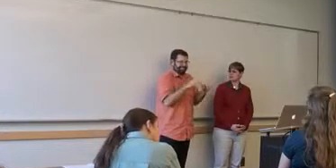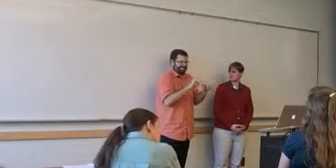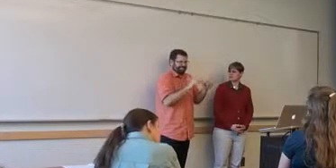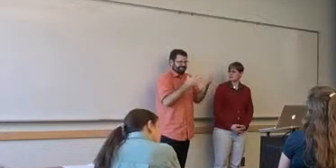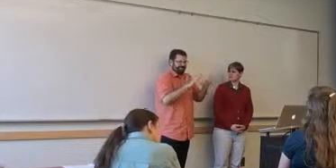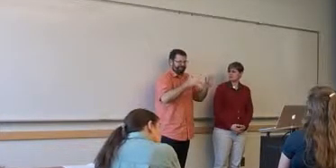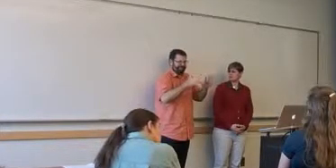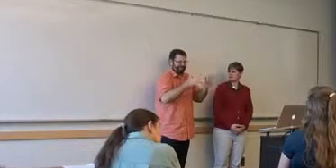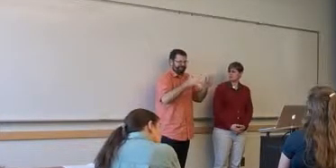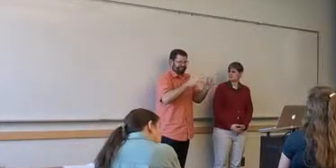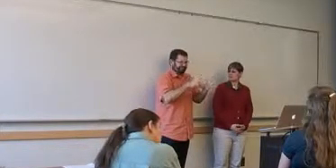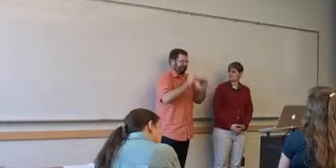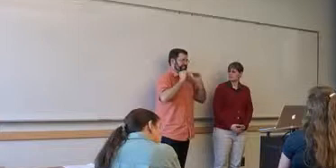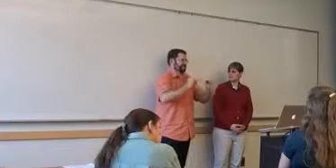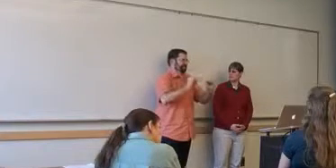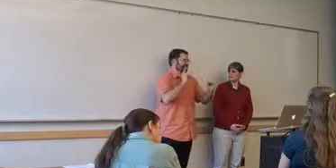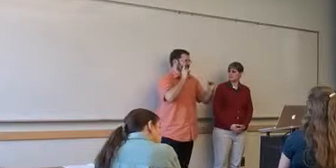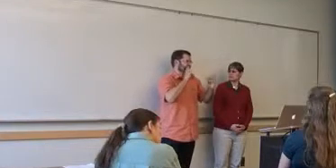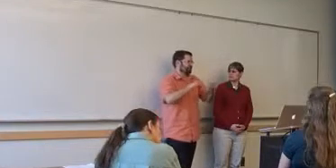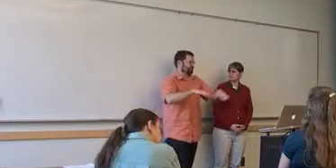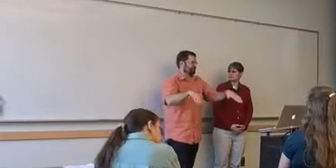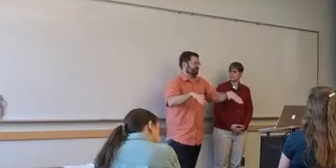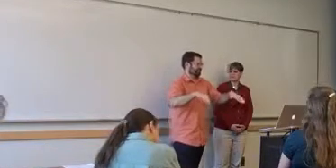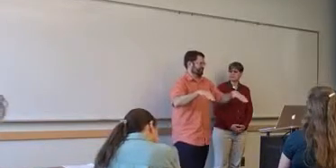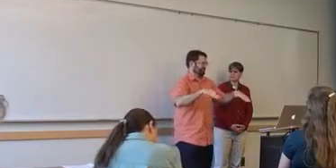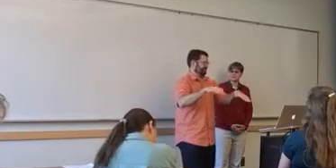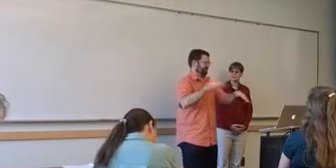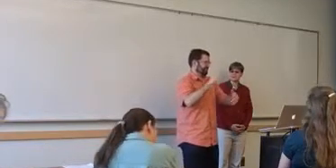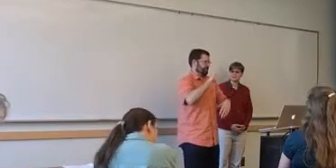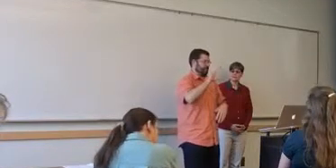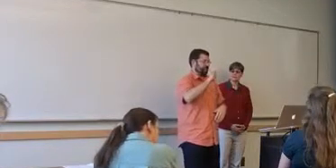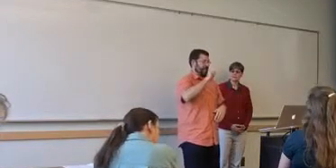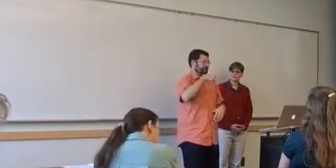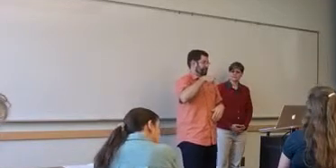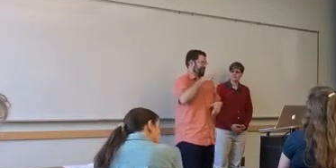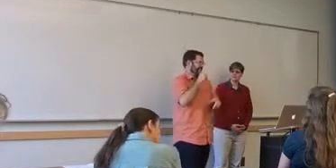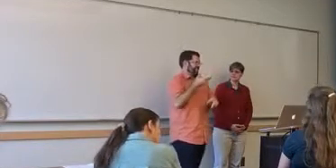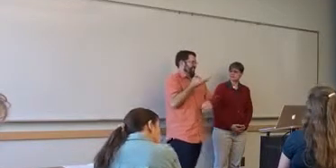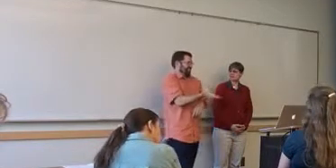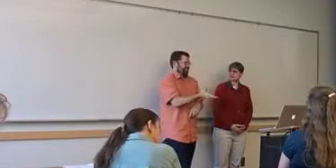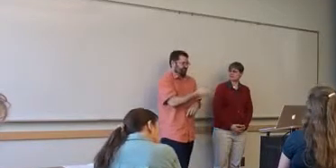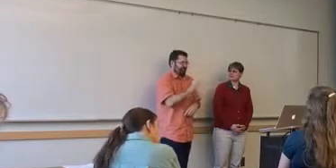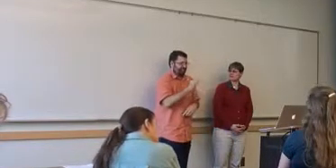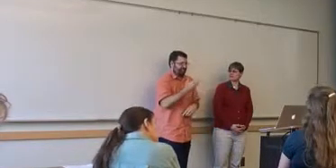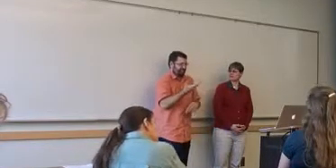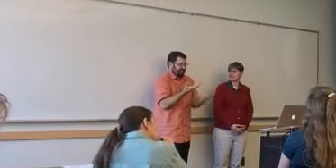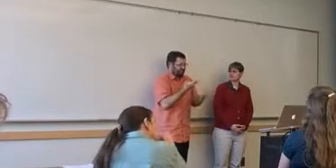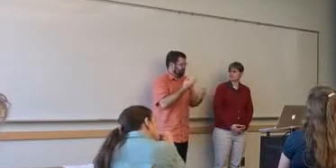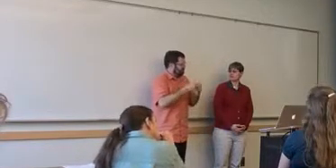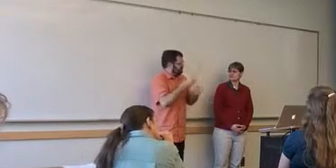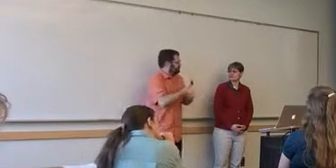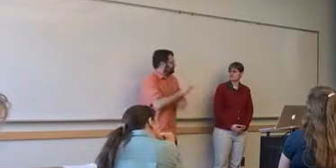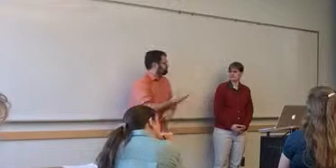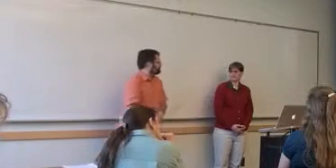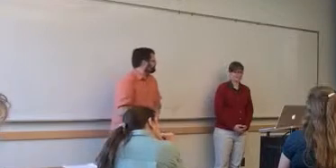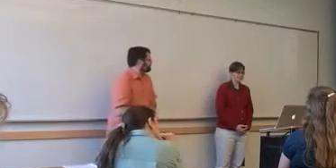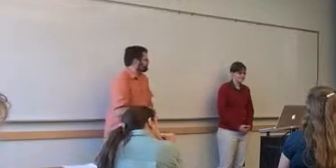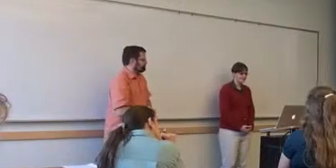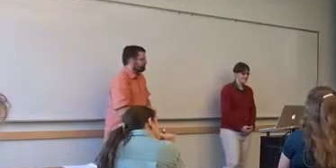So, you know, if they're teaching deaf children, you know, they don't have the proficiency in the language, so that causes